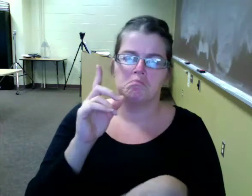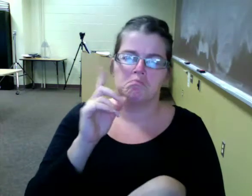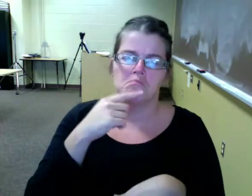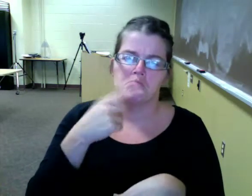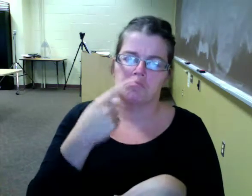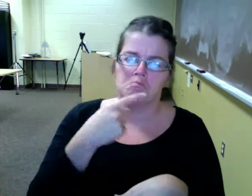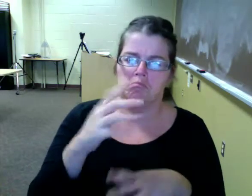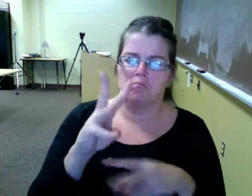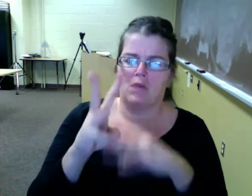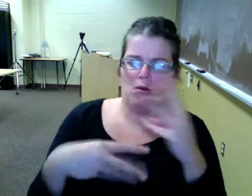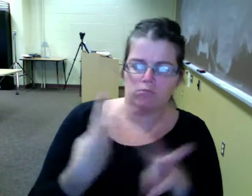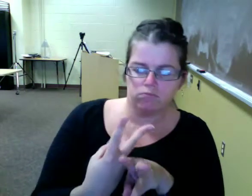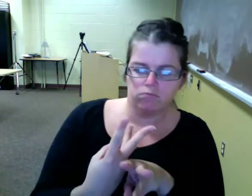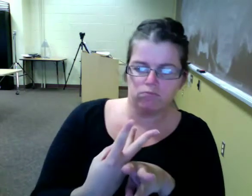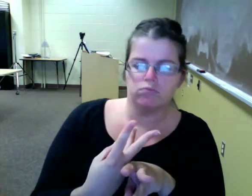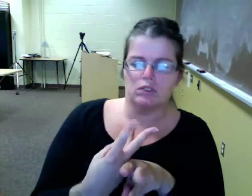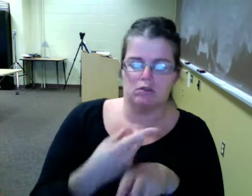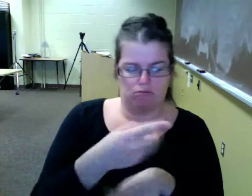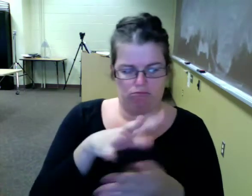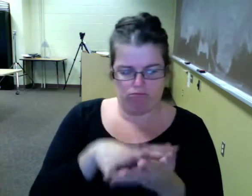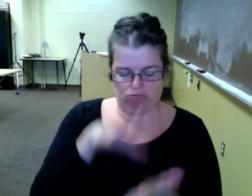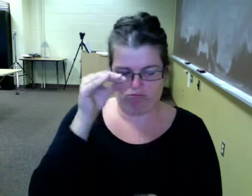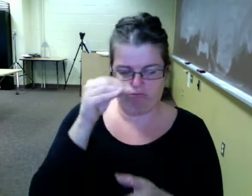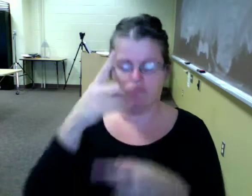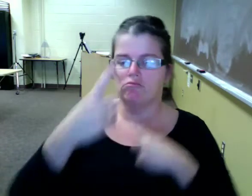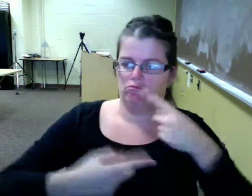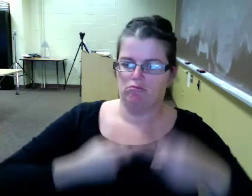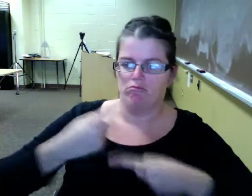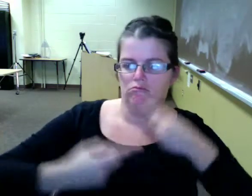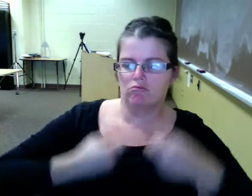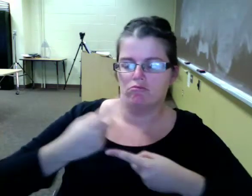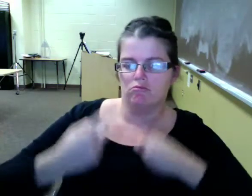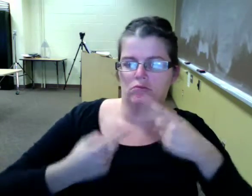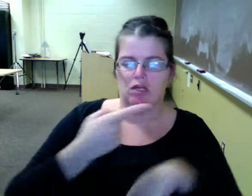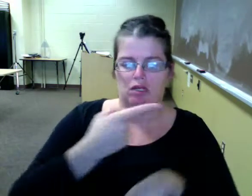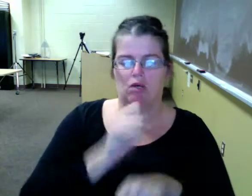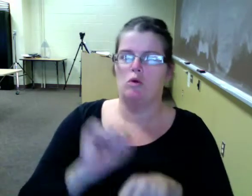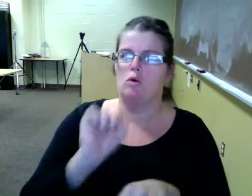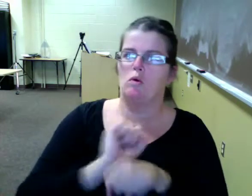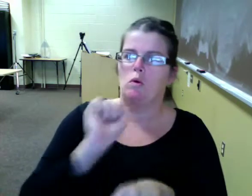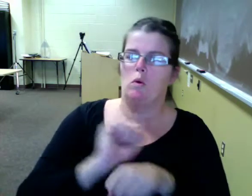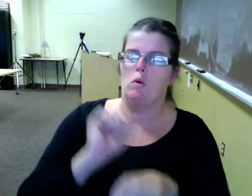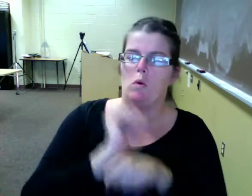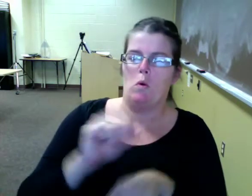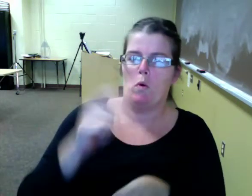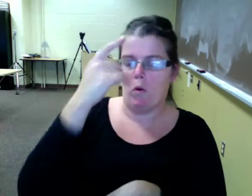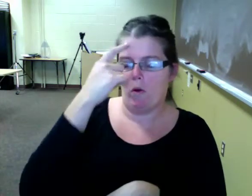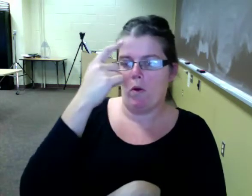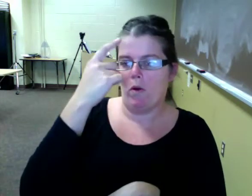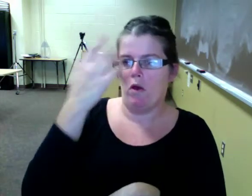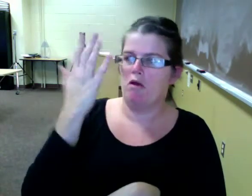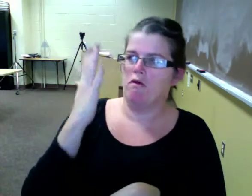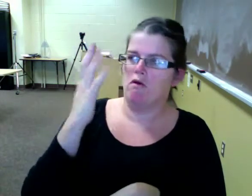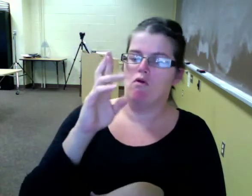He has learned sign language. He worked for a while in Rochester at the 242 house, which